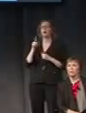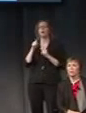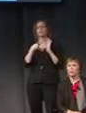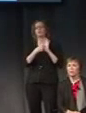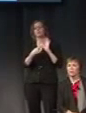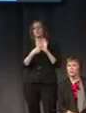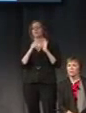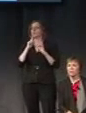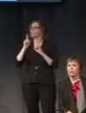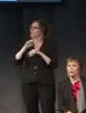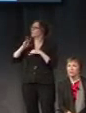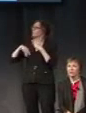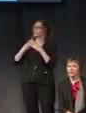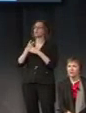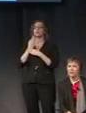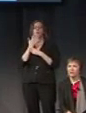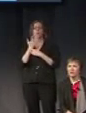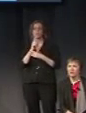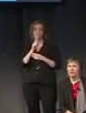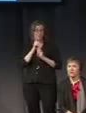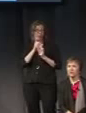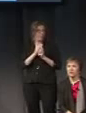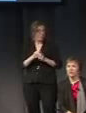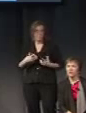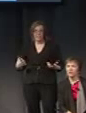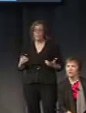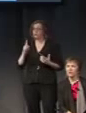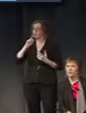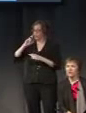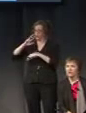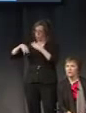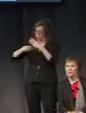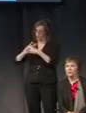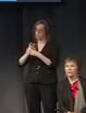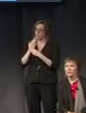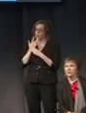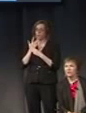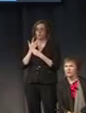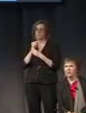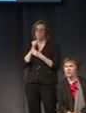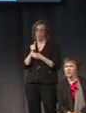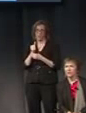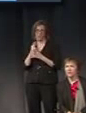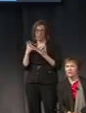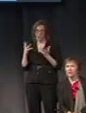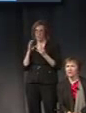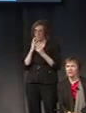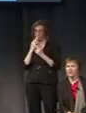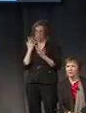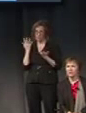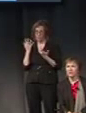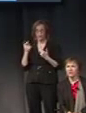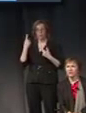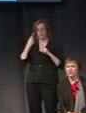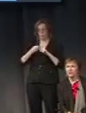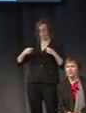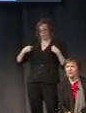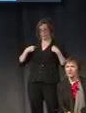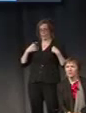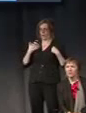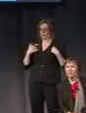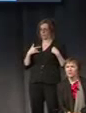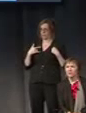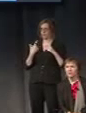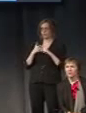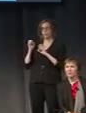world. There are not very many colors in the real world. And I find that really interesting from an evolutionary